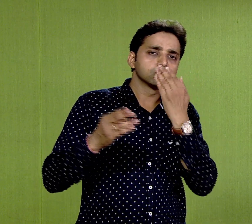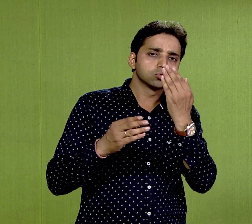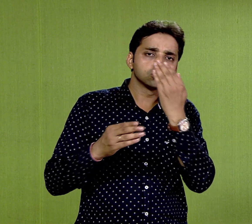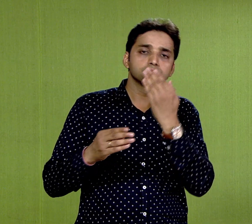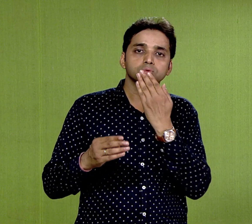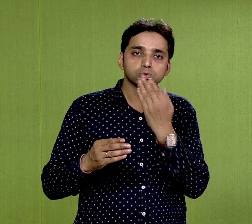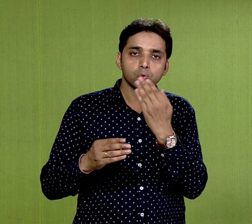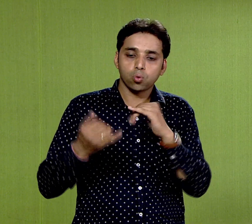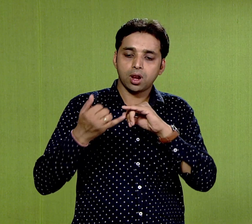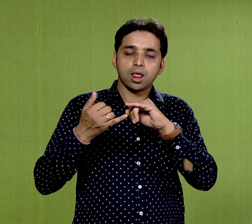For example,